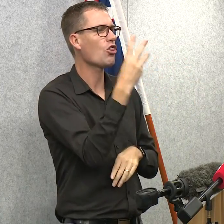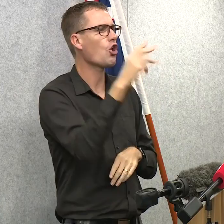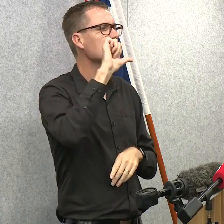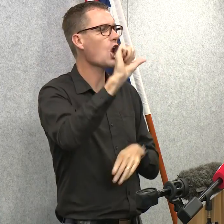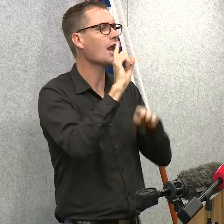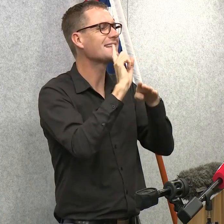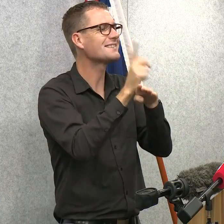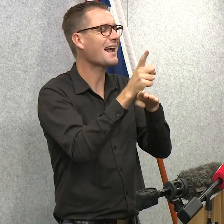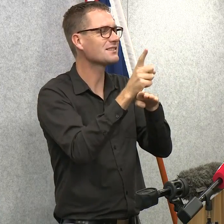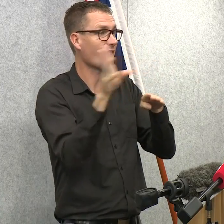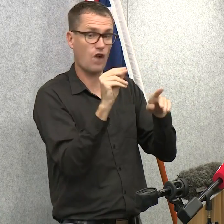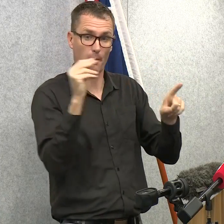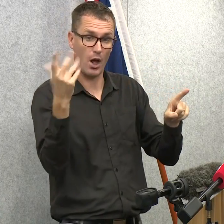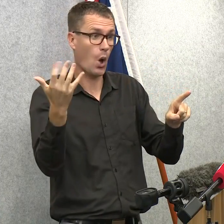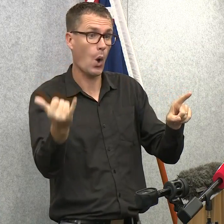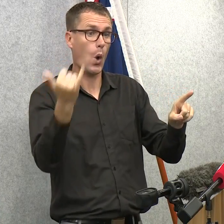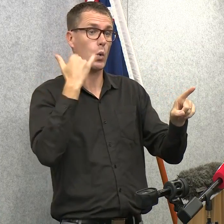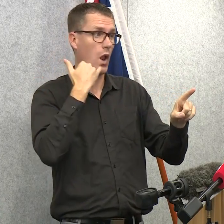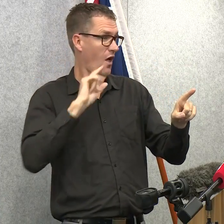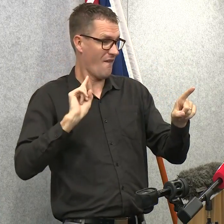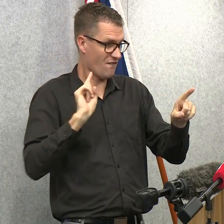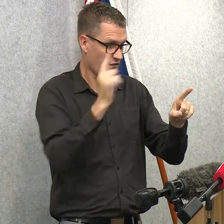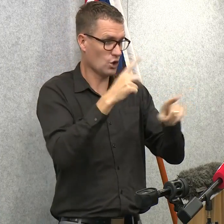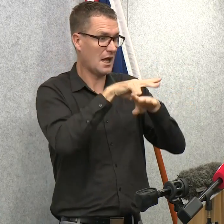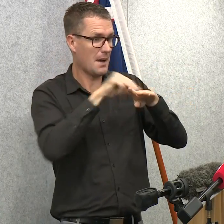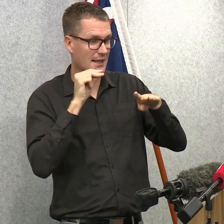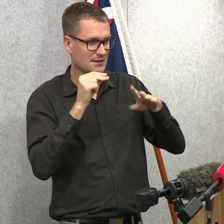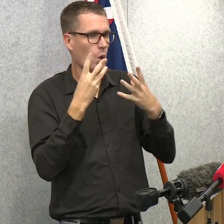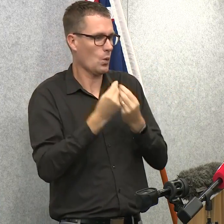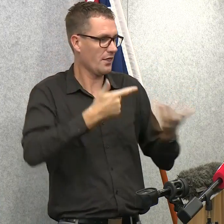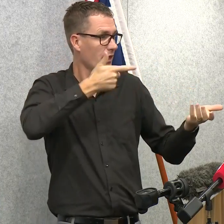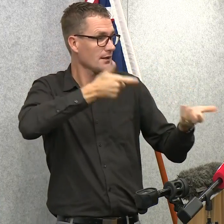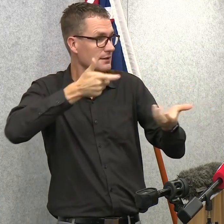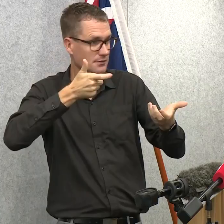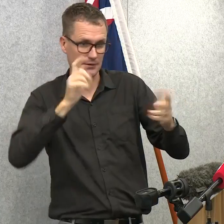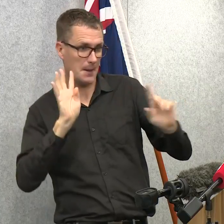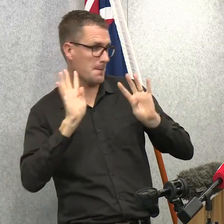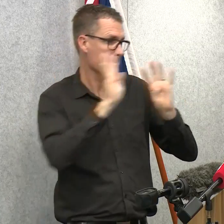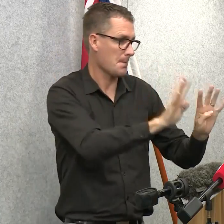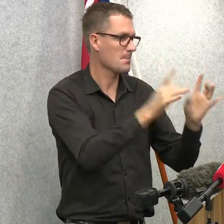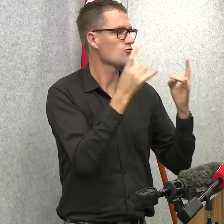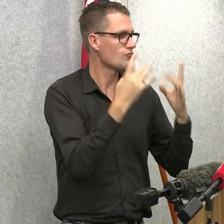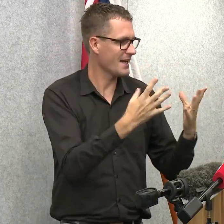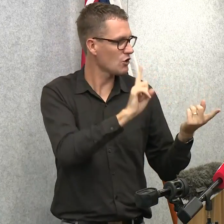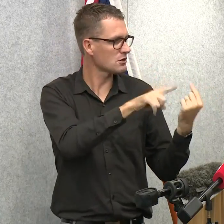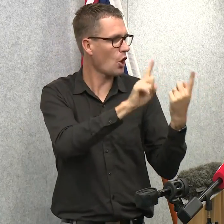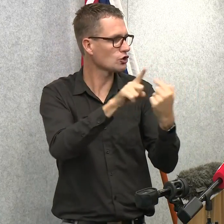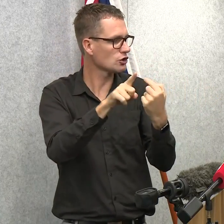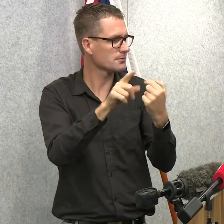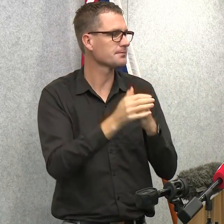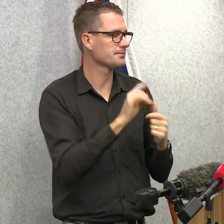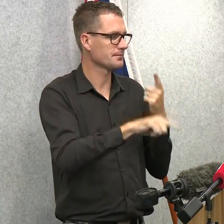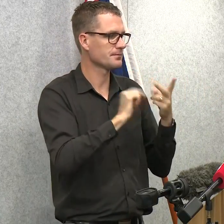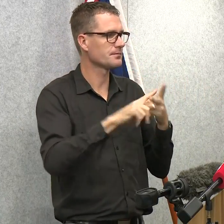first responders, armed, on the scene, ready to respond. Within 10